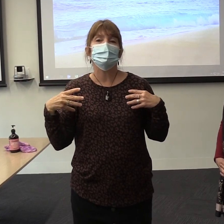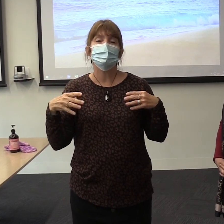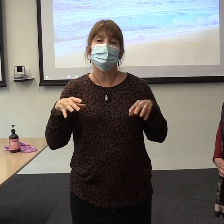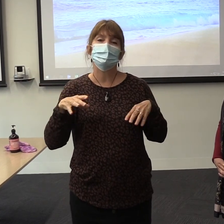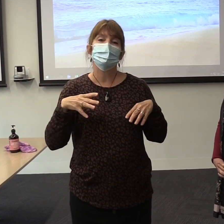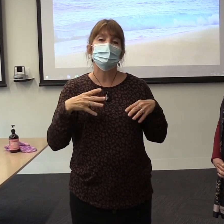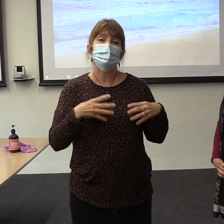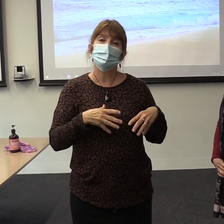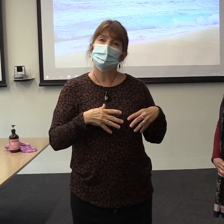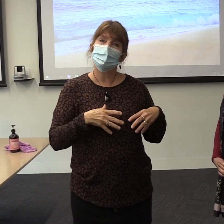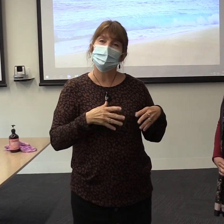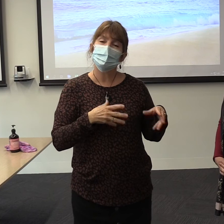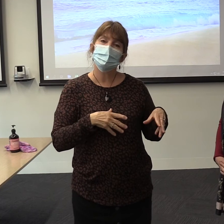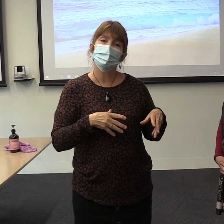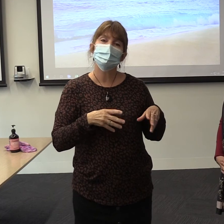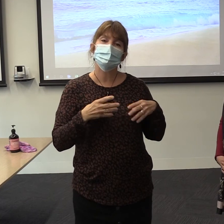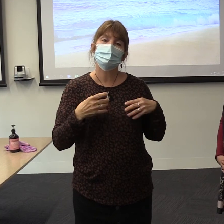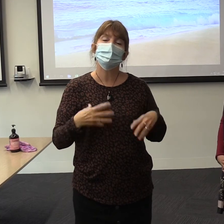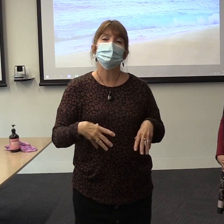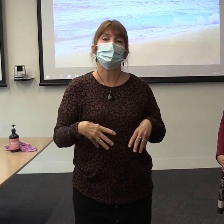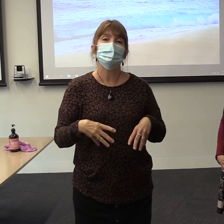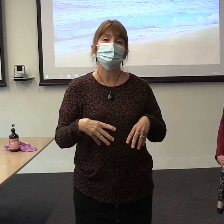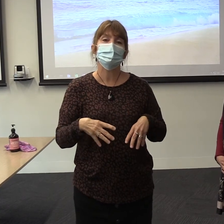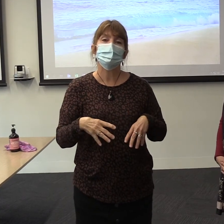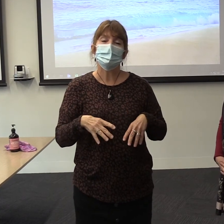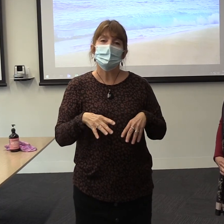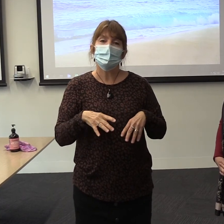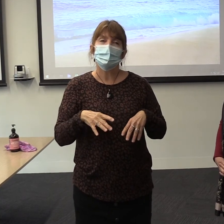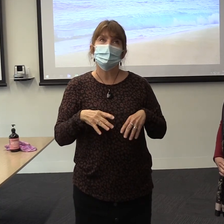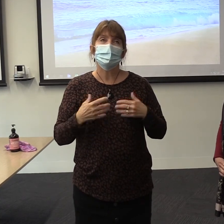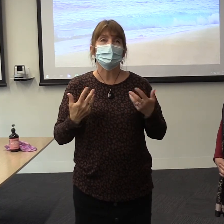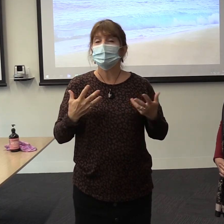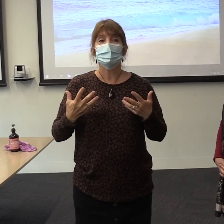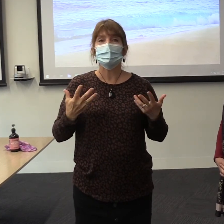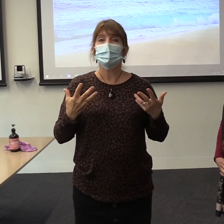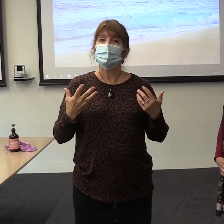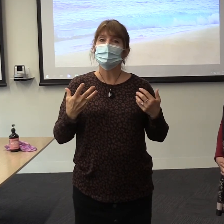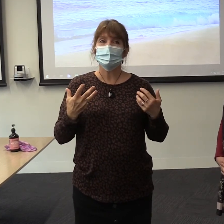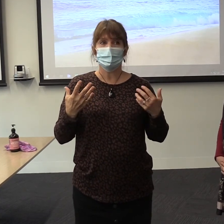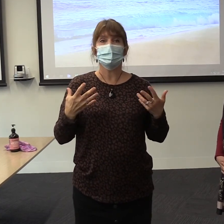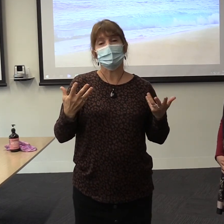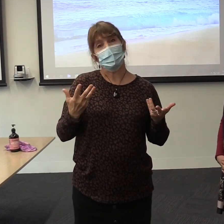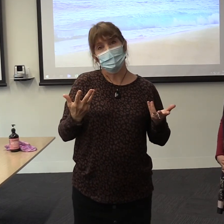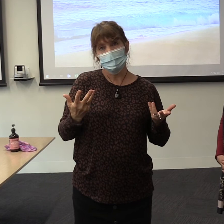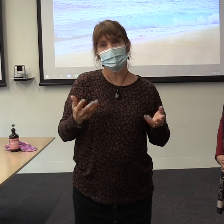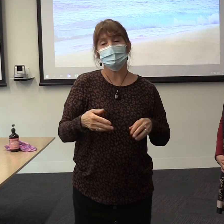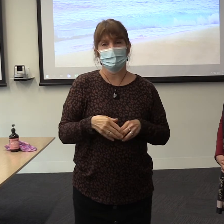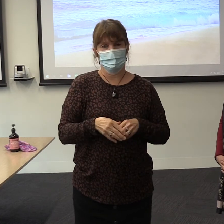to do if you're sitting with a client or sitting with a patient, feeling a little bit helpless or a little bit powerless to